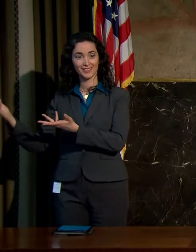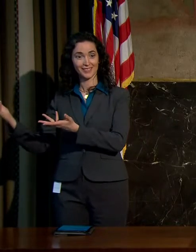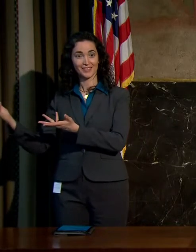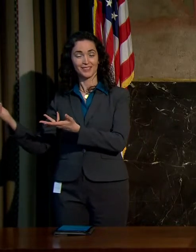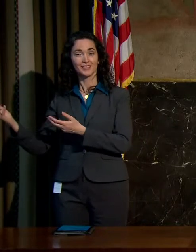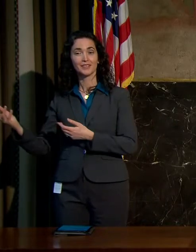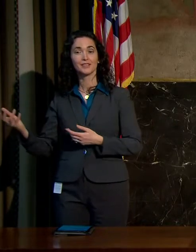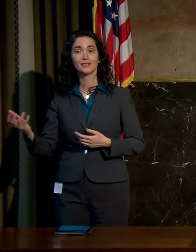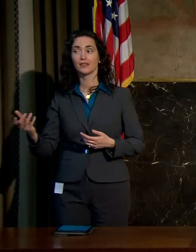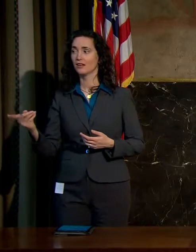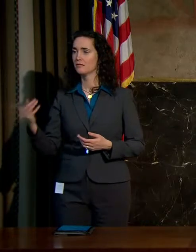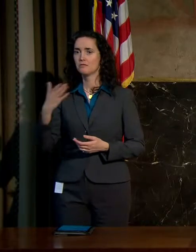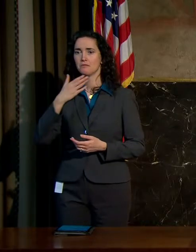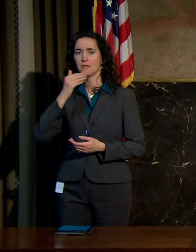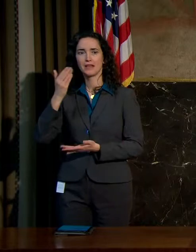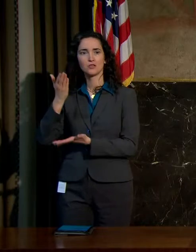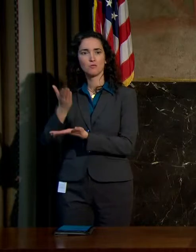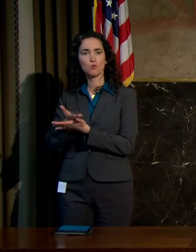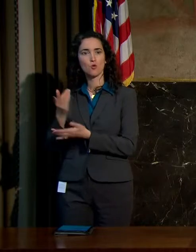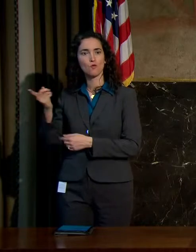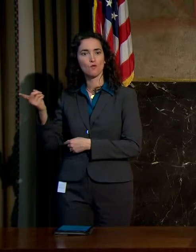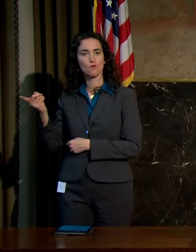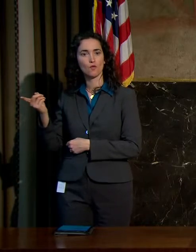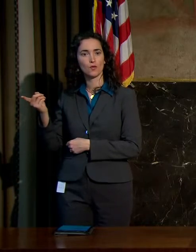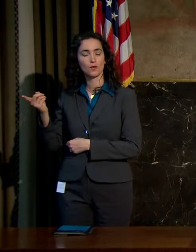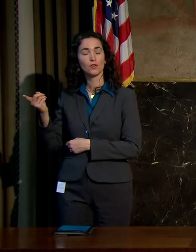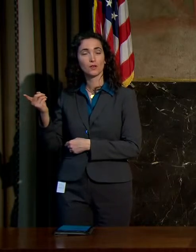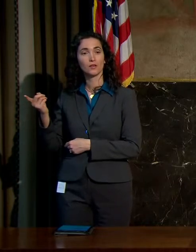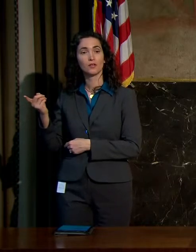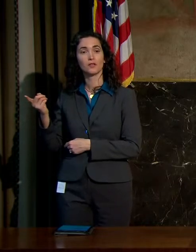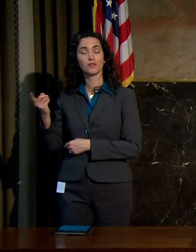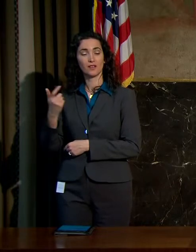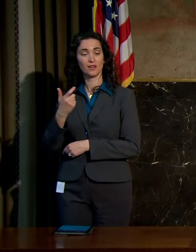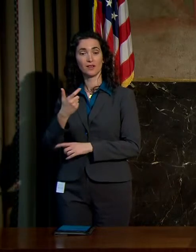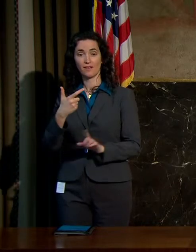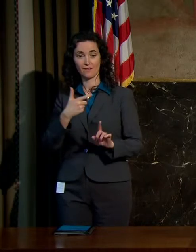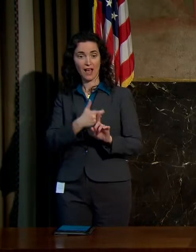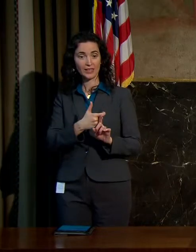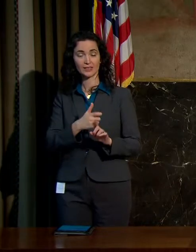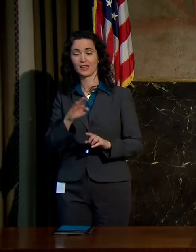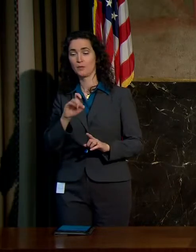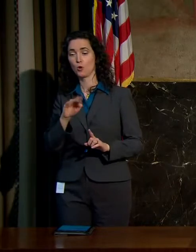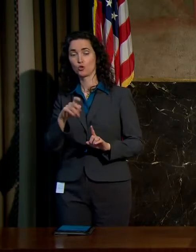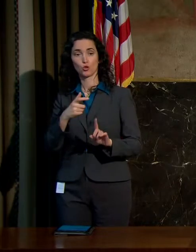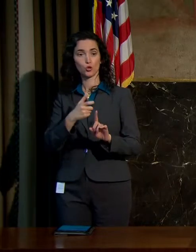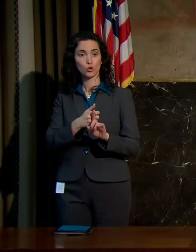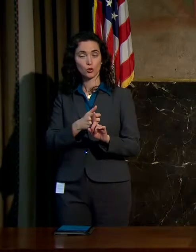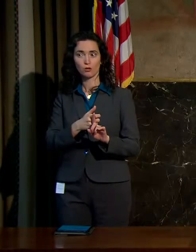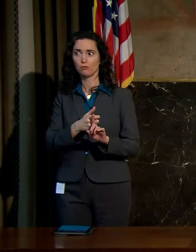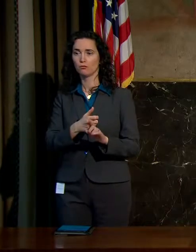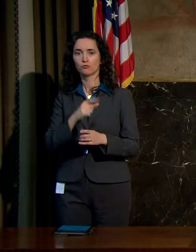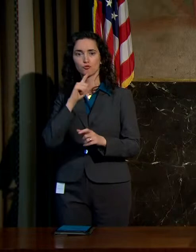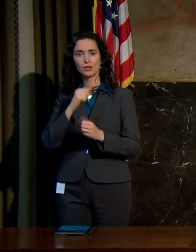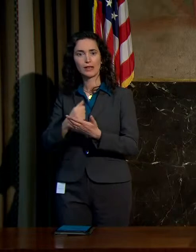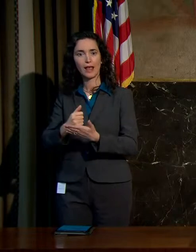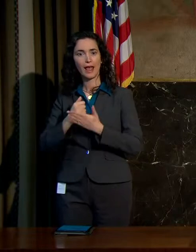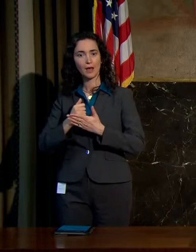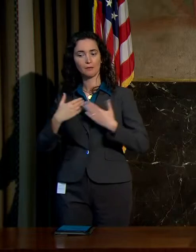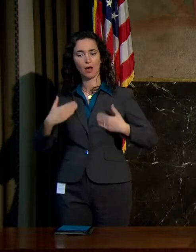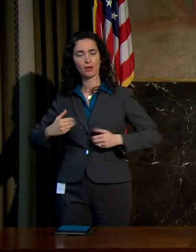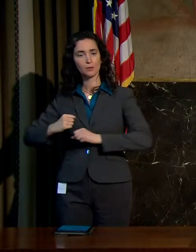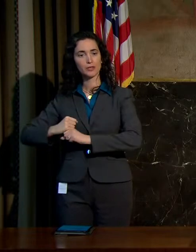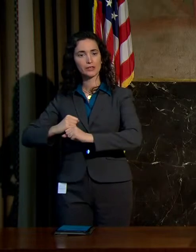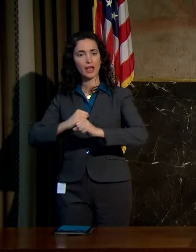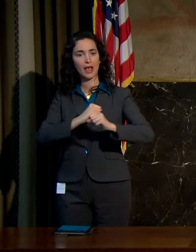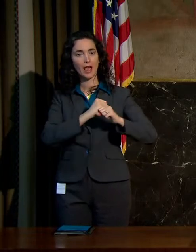really demonstrates how effective vaccines and boosters are at protecting people from severe illness and